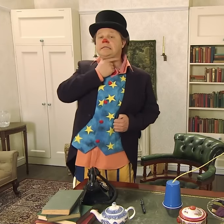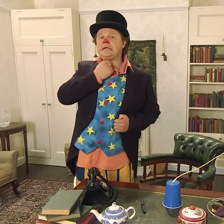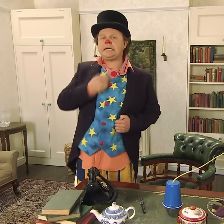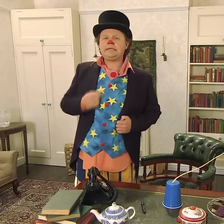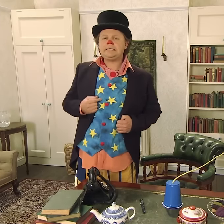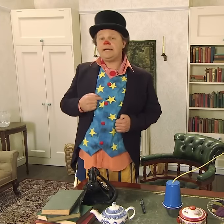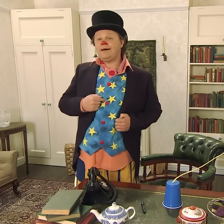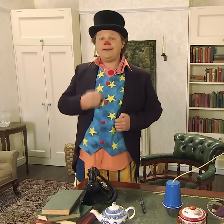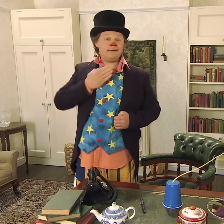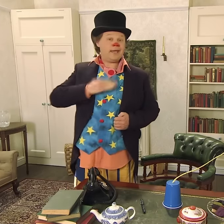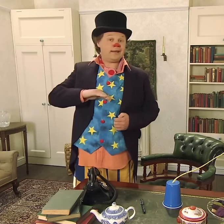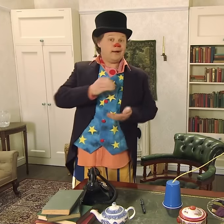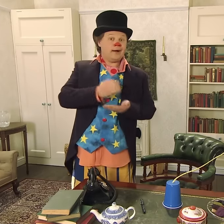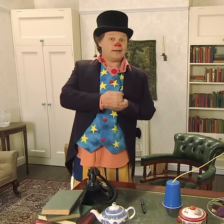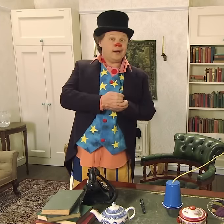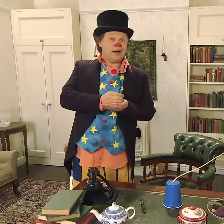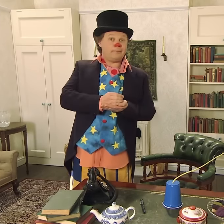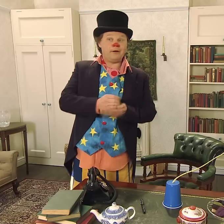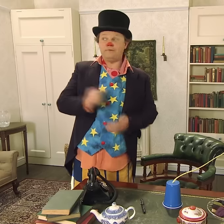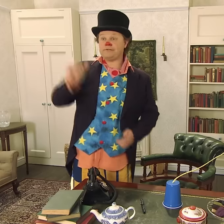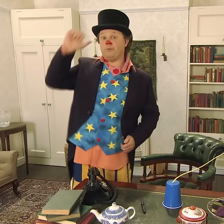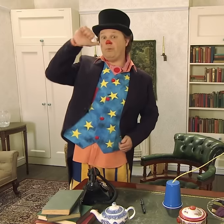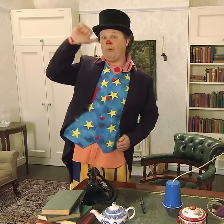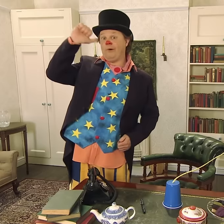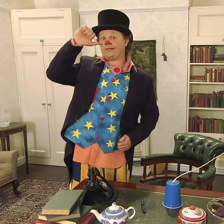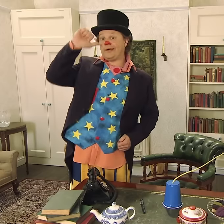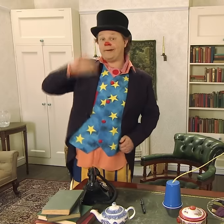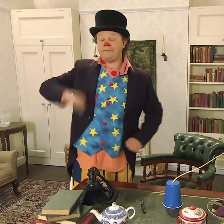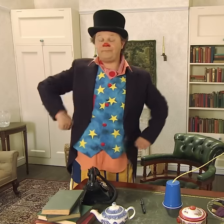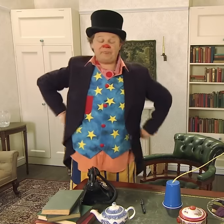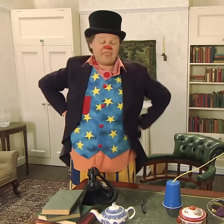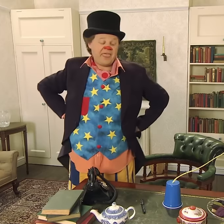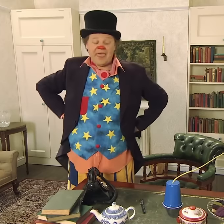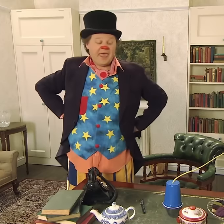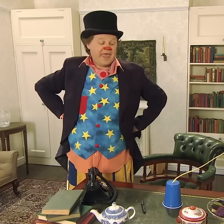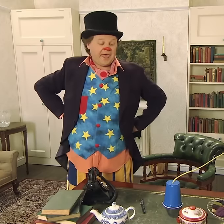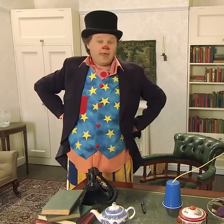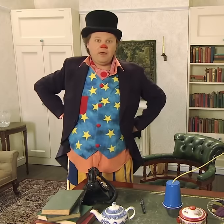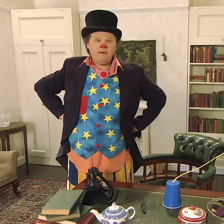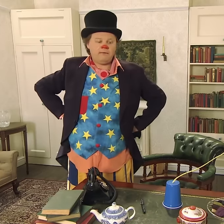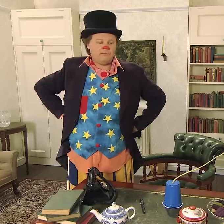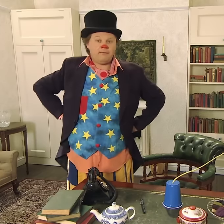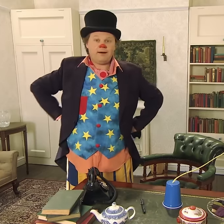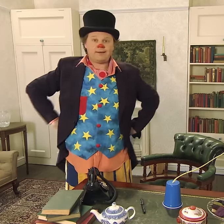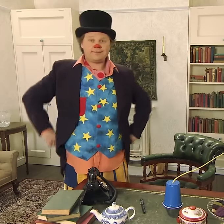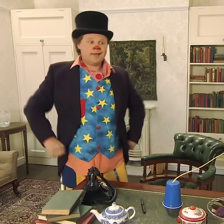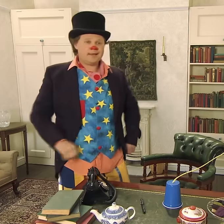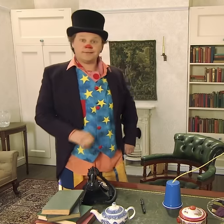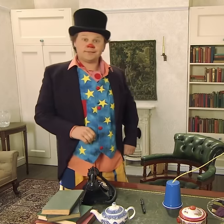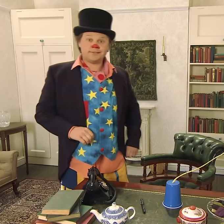thirstier. I need a cup for some water. Oh, I say, just a